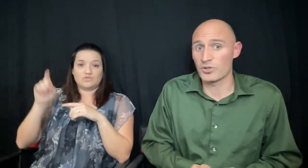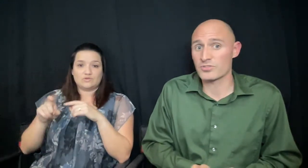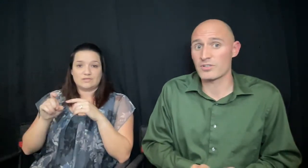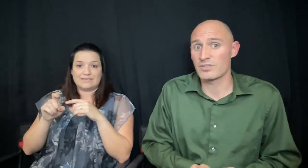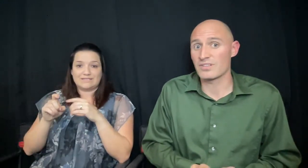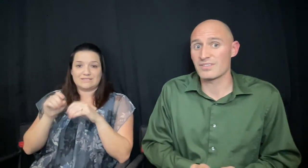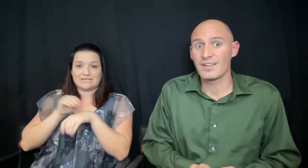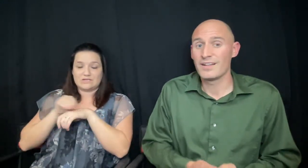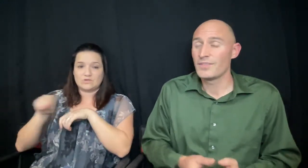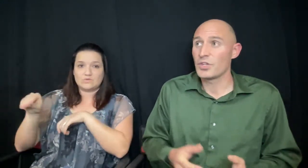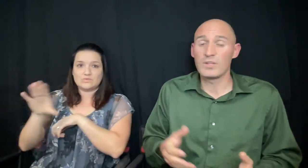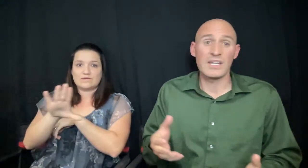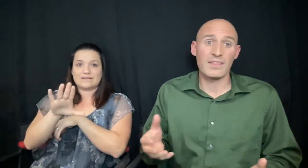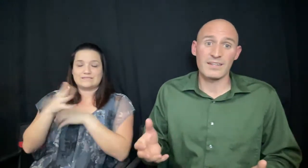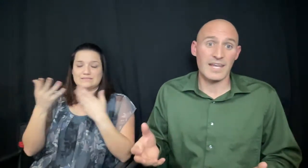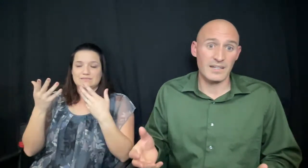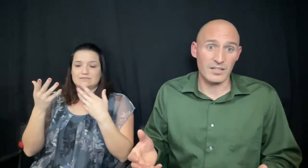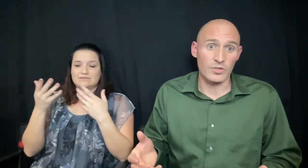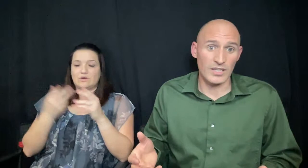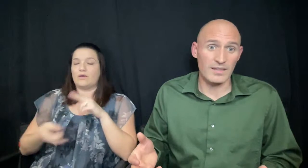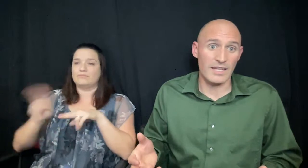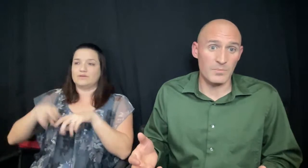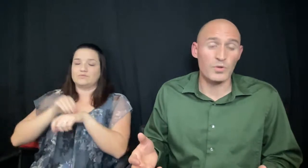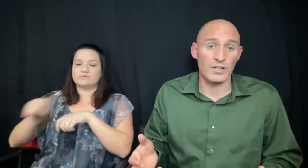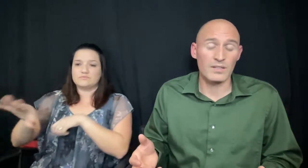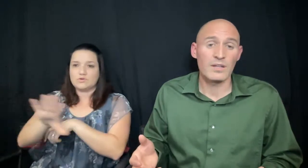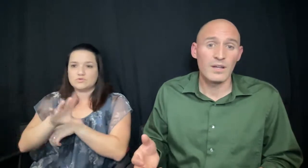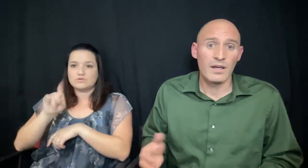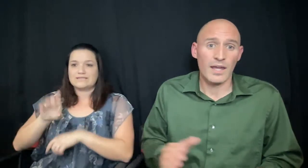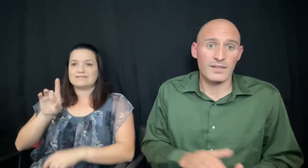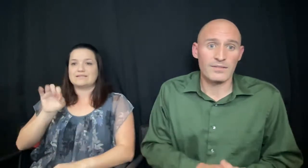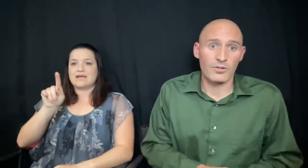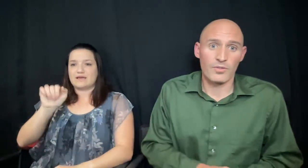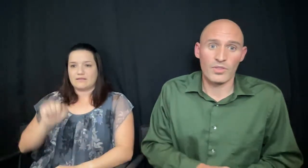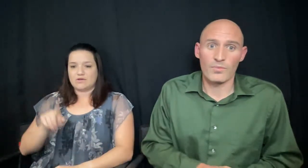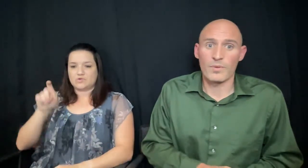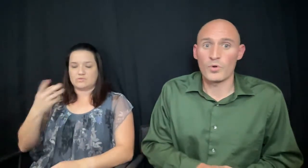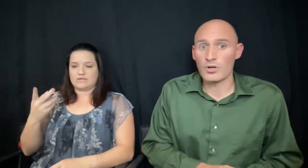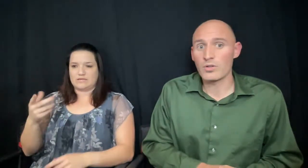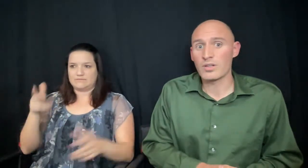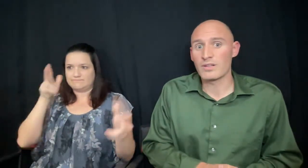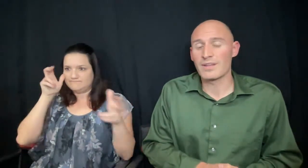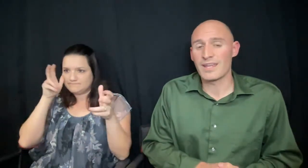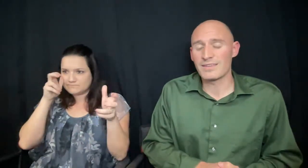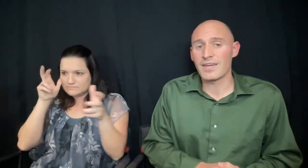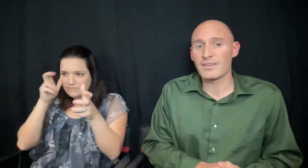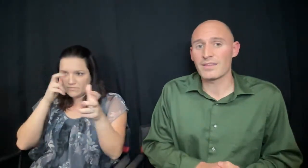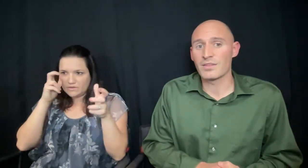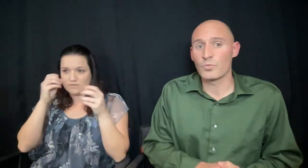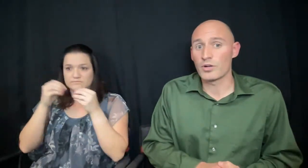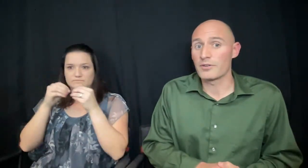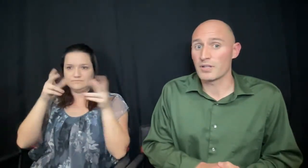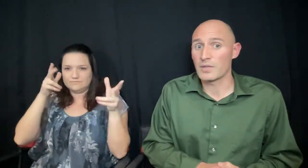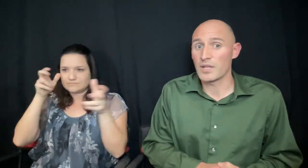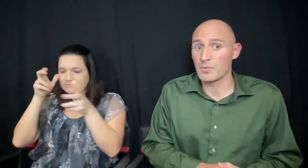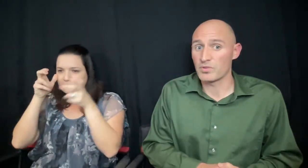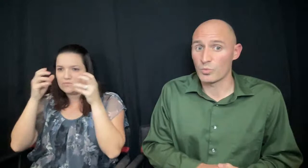exposure. You need the data, you need the input. And so the more you can intake, then the more you're going to be able to work